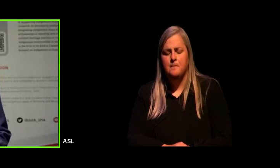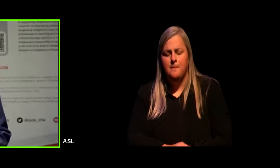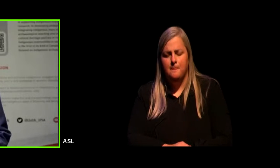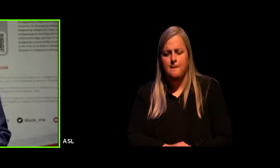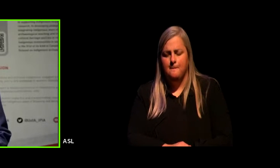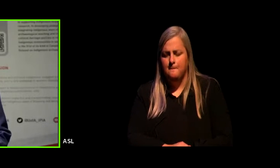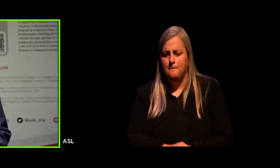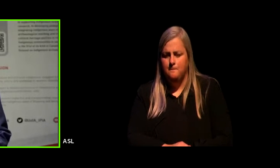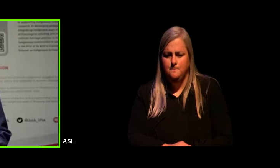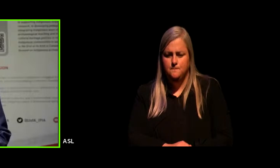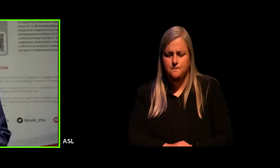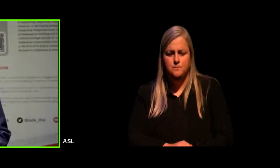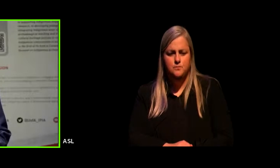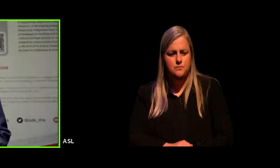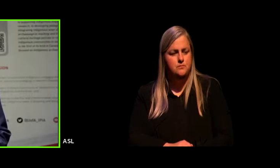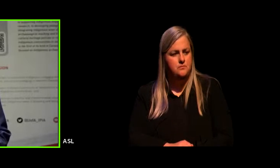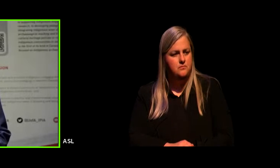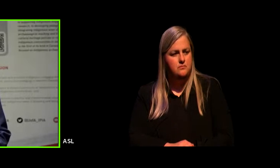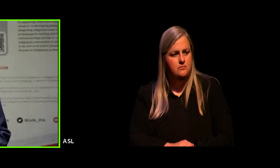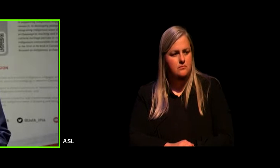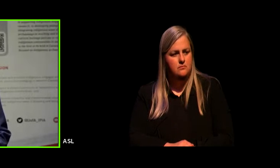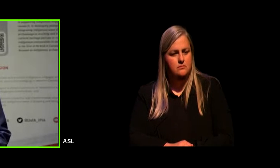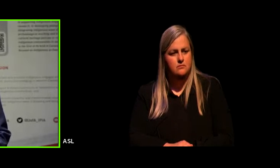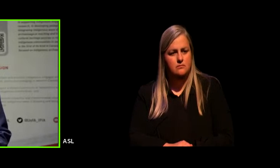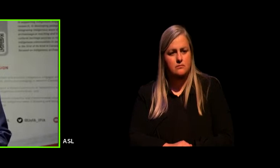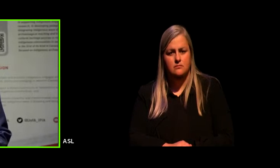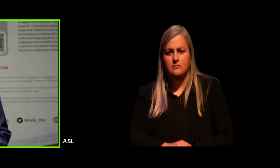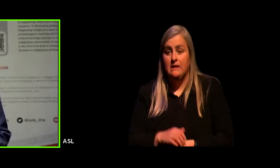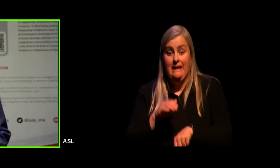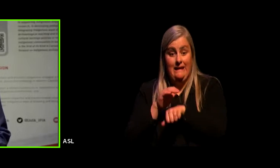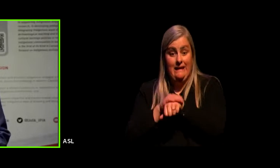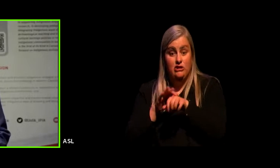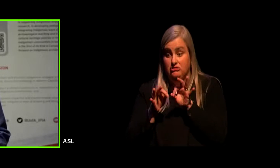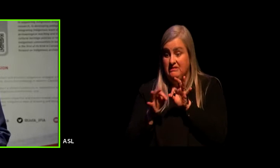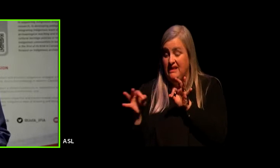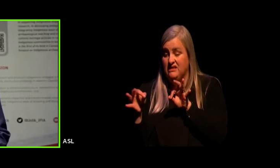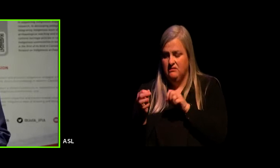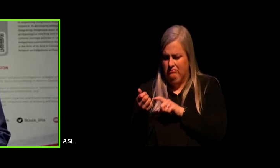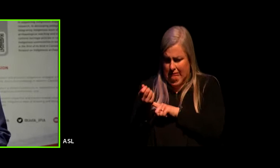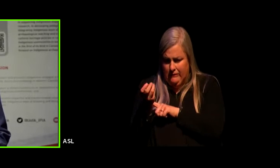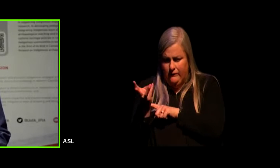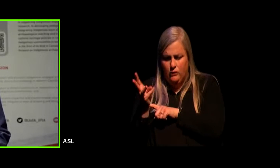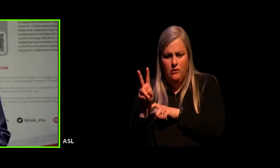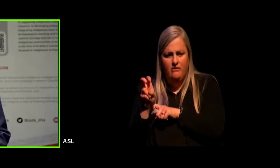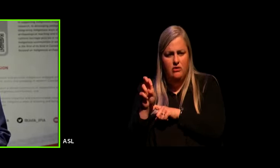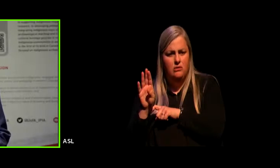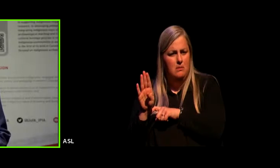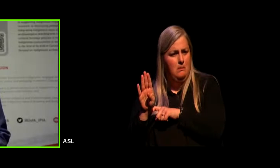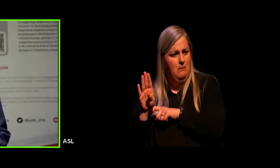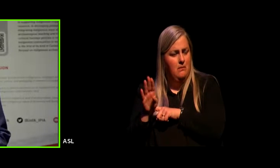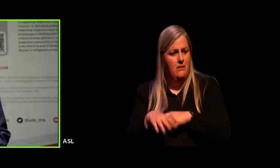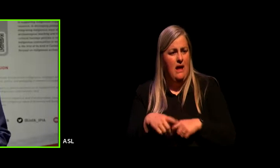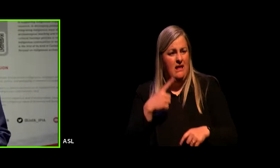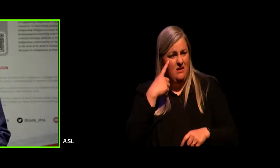you know, when there's very few verbs in a sentence, I think there's one verb and one noun in English.